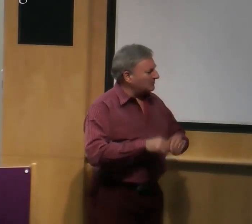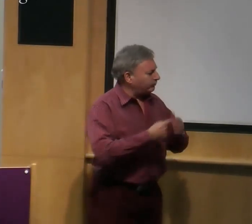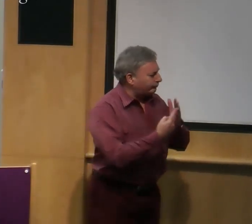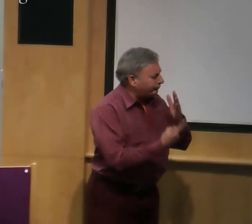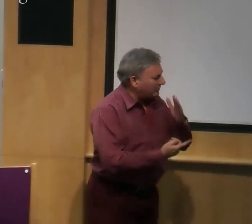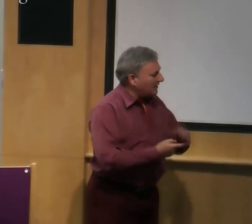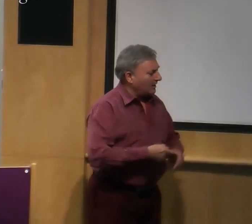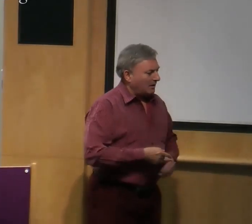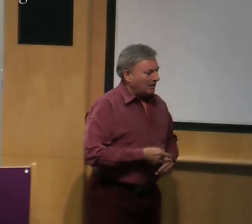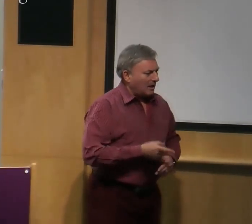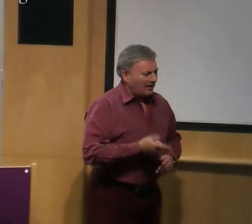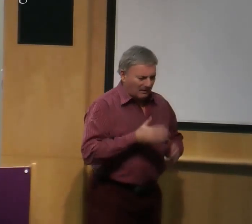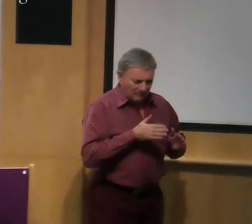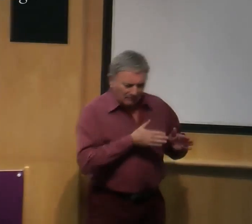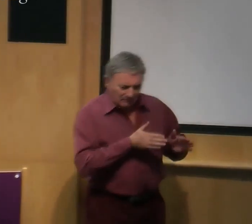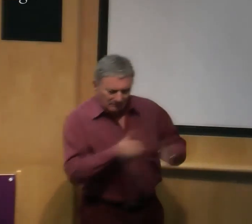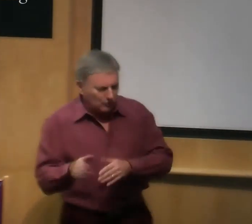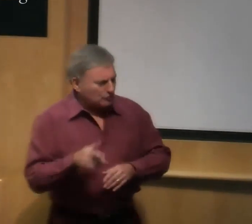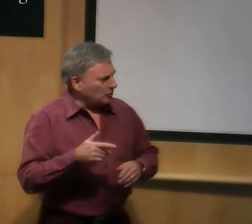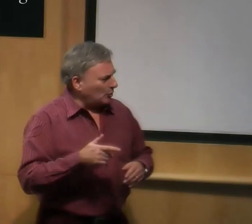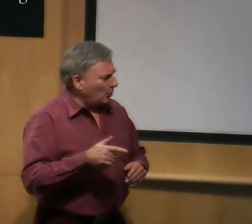is a lot of the IT companies, the blue chip companies,